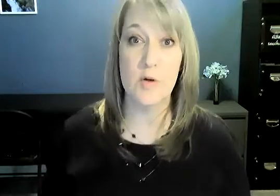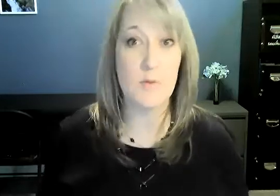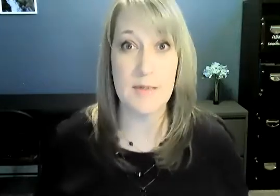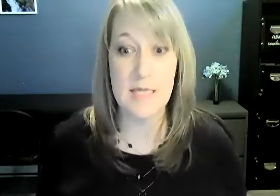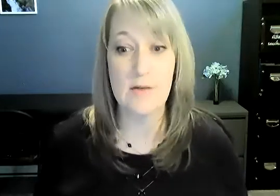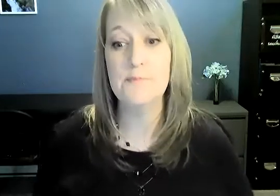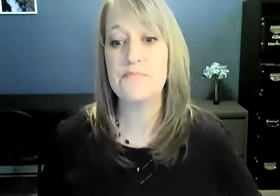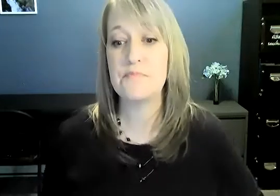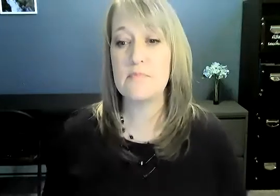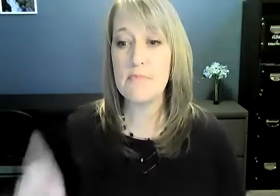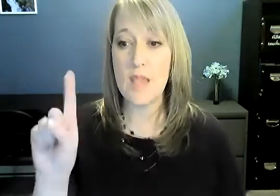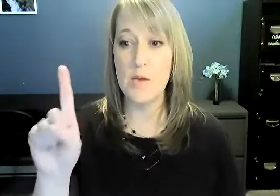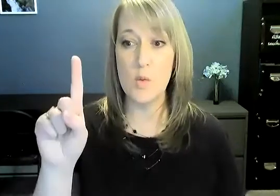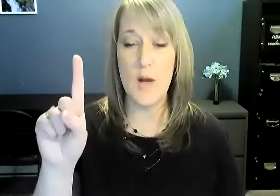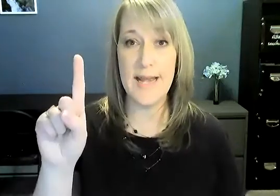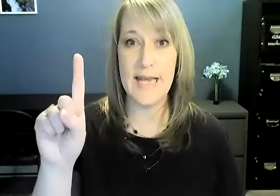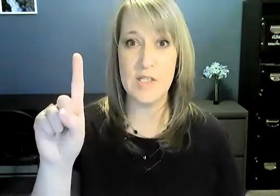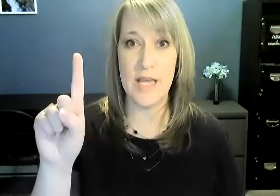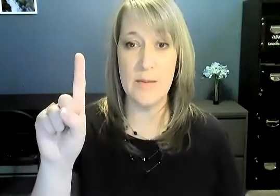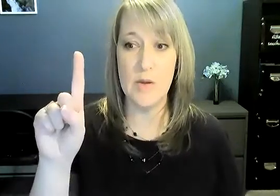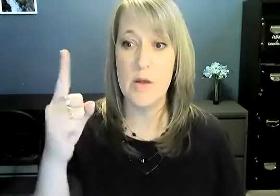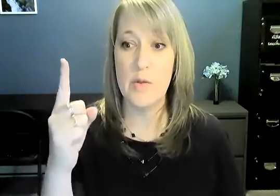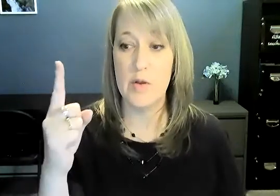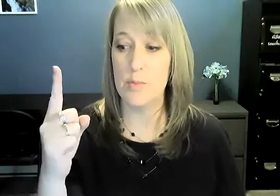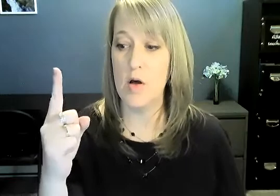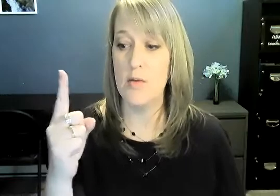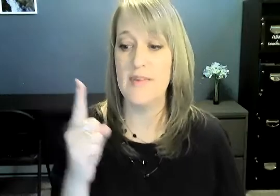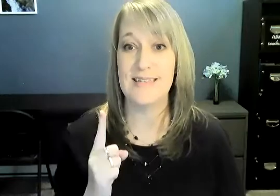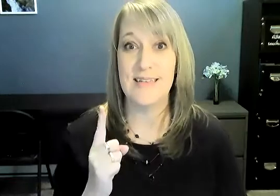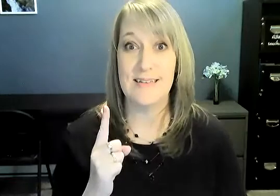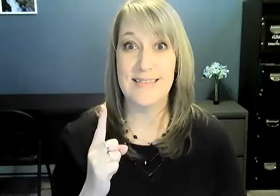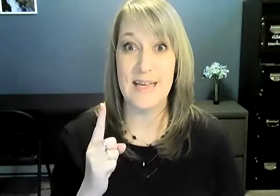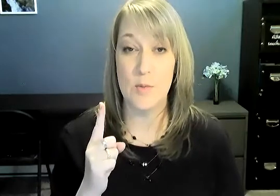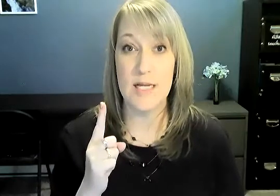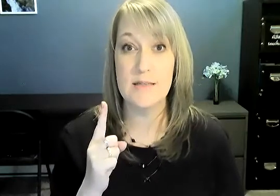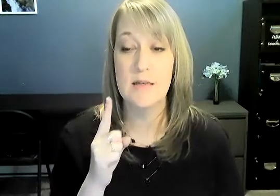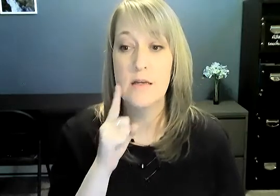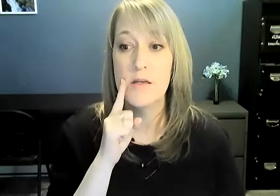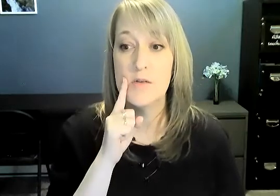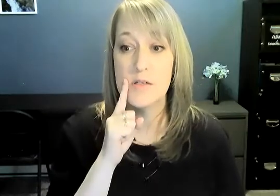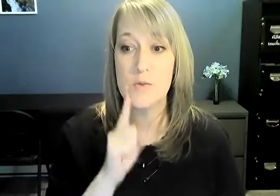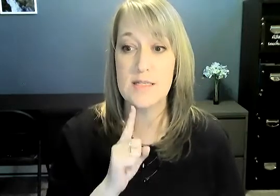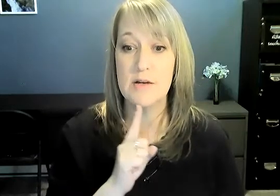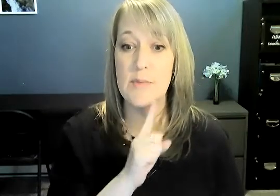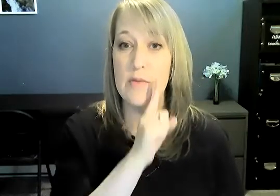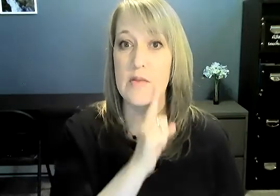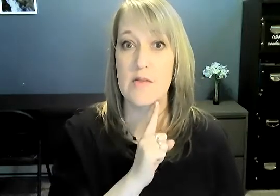What about single? You want a 1-hand shape, your palm facing sideways. You touch one side of your mouth and the other